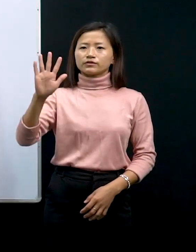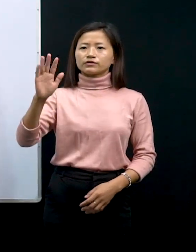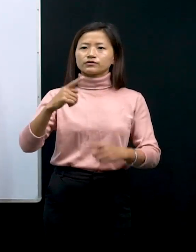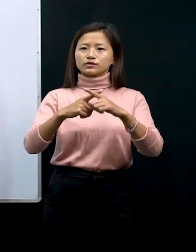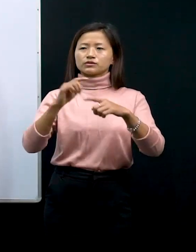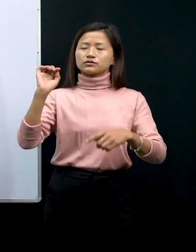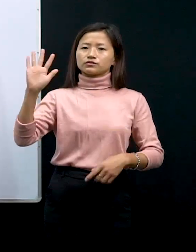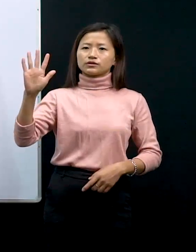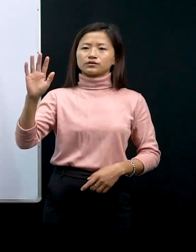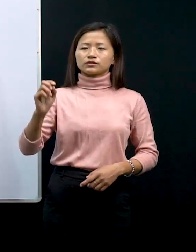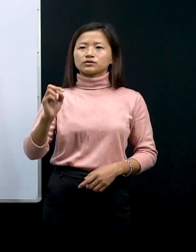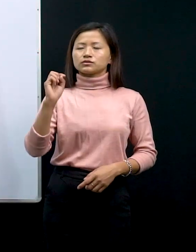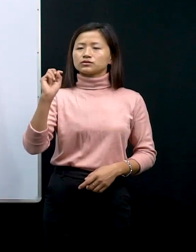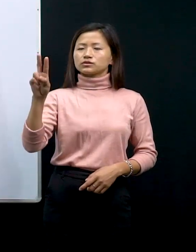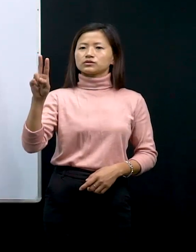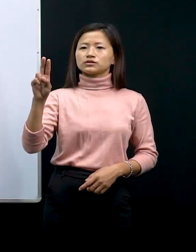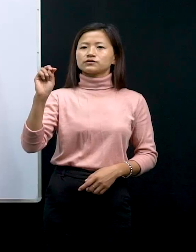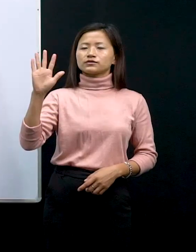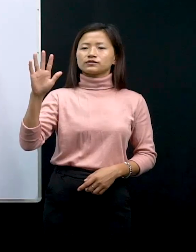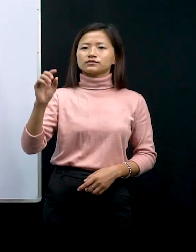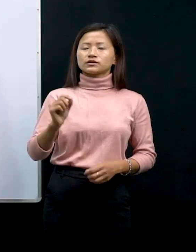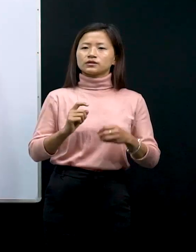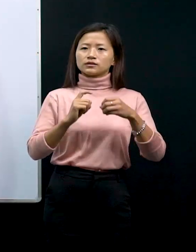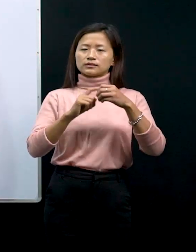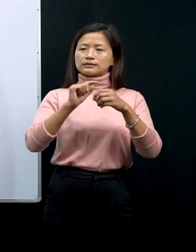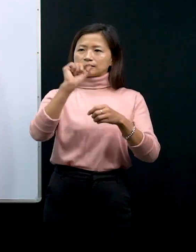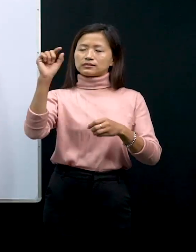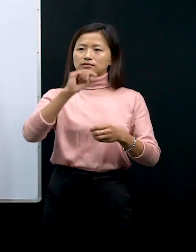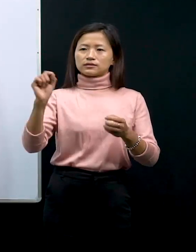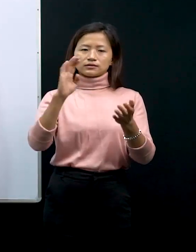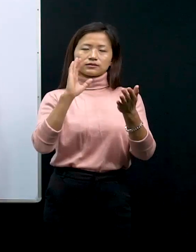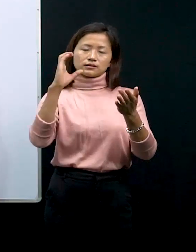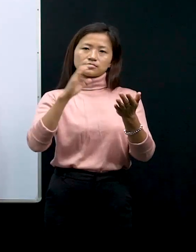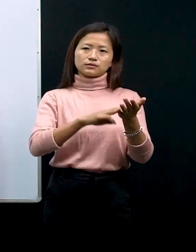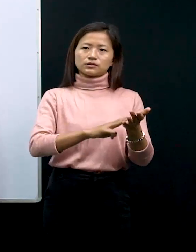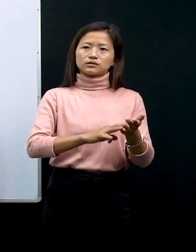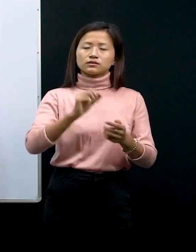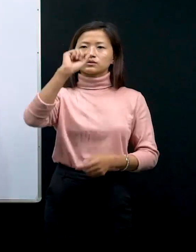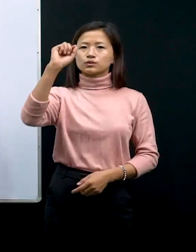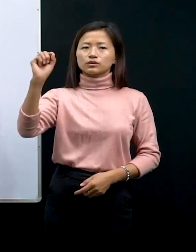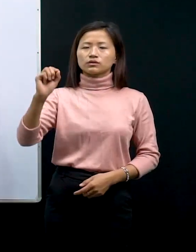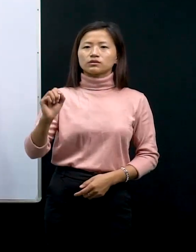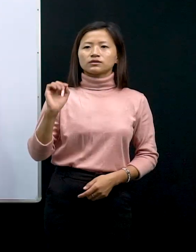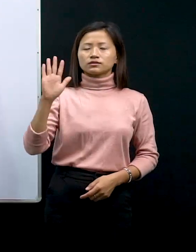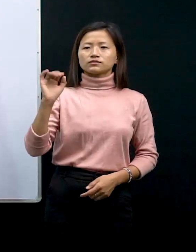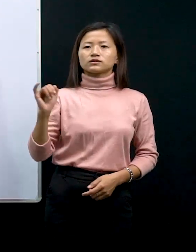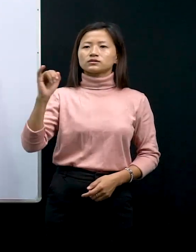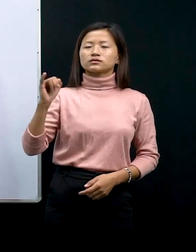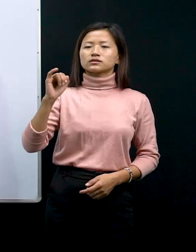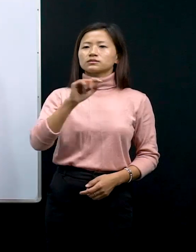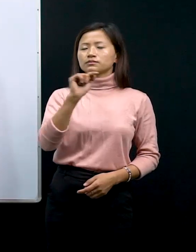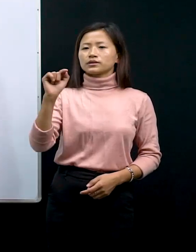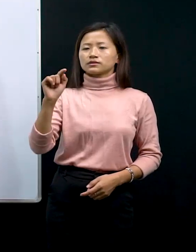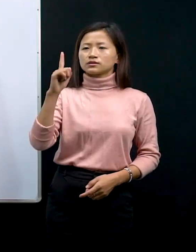are 25 centimeter square. So OB square is equal to how much? 25 centimeter square plus 16, you take other side,